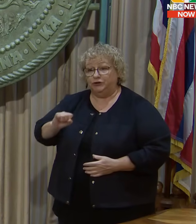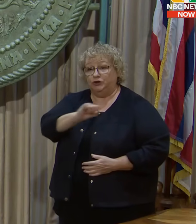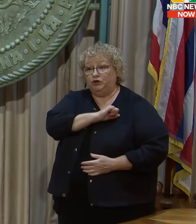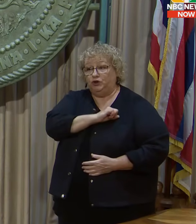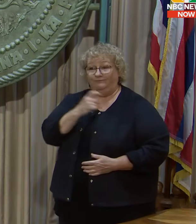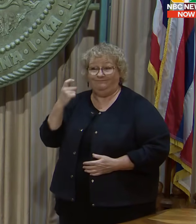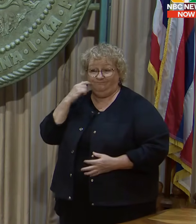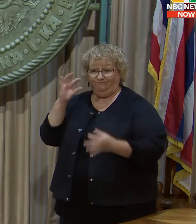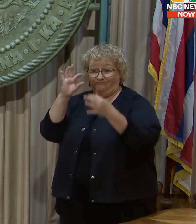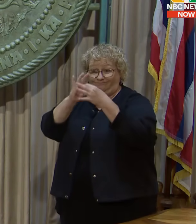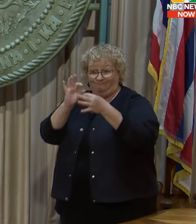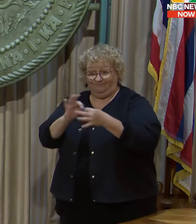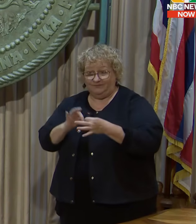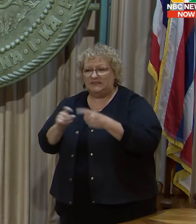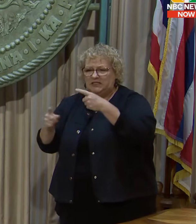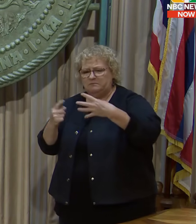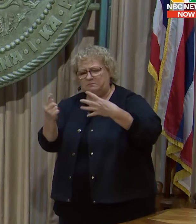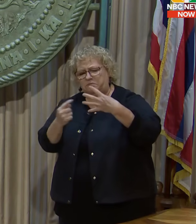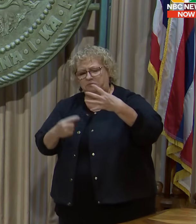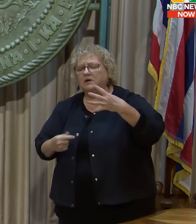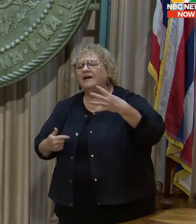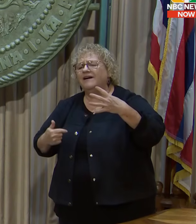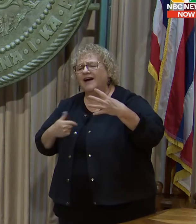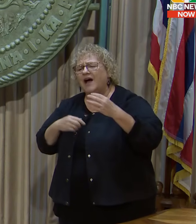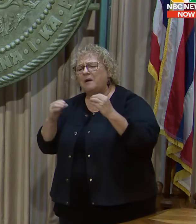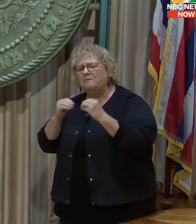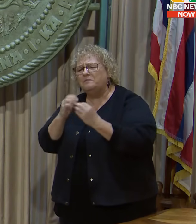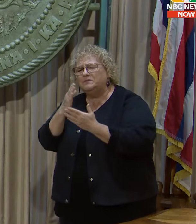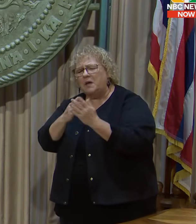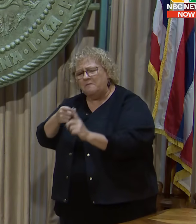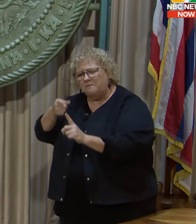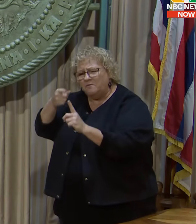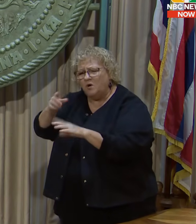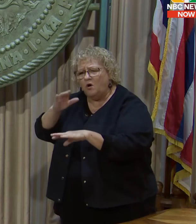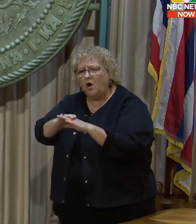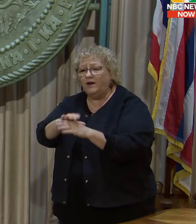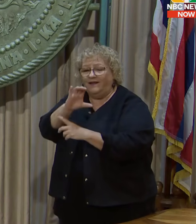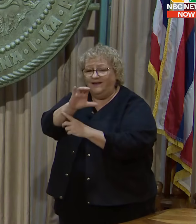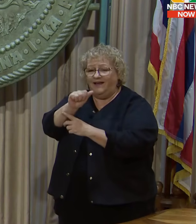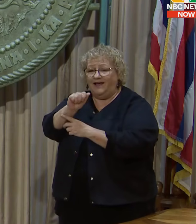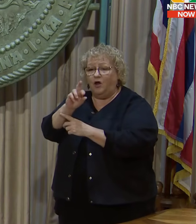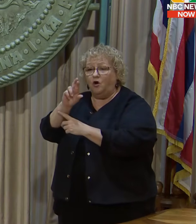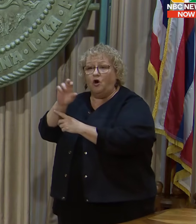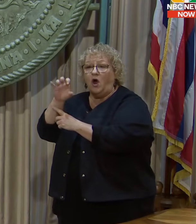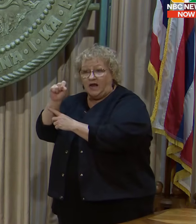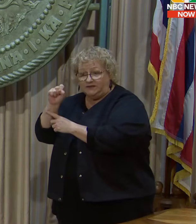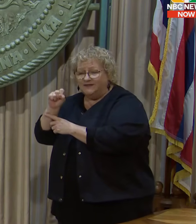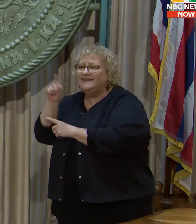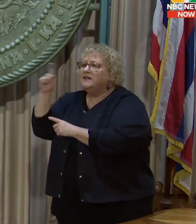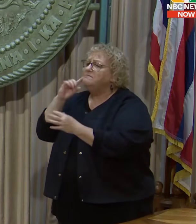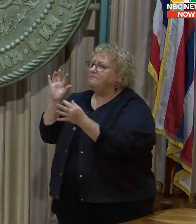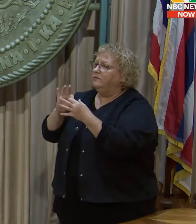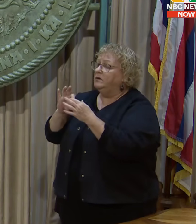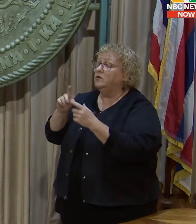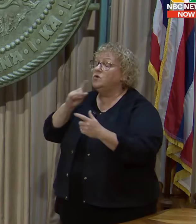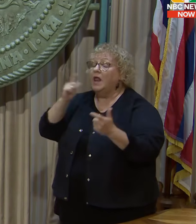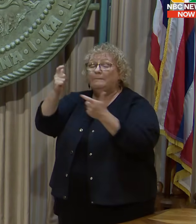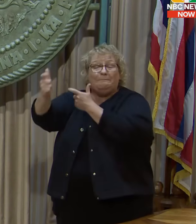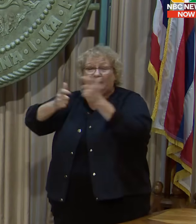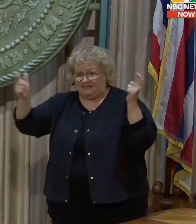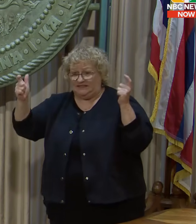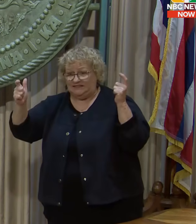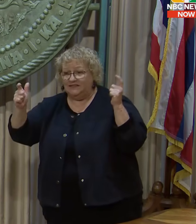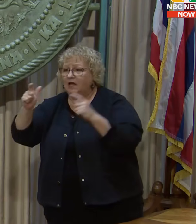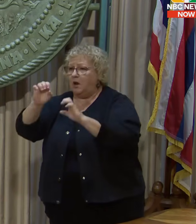details, and I want to amplify some of those details in terms of what is in the CARES package, which, as Governor Ige noted, is the largest